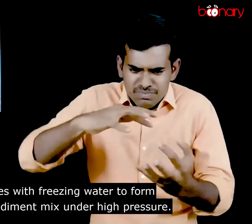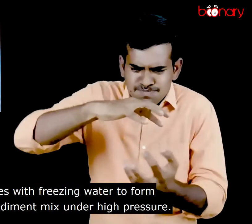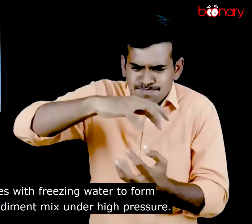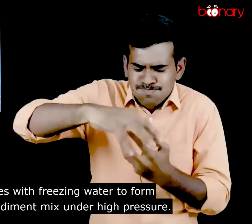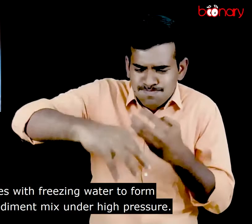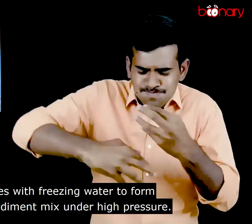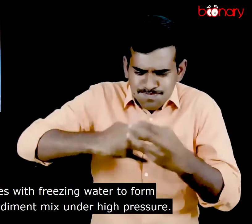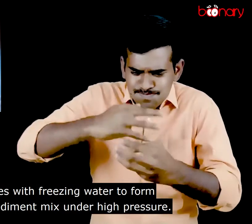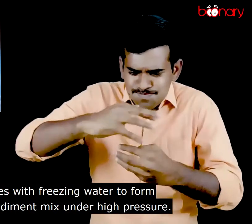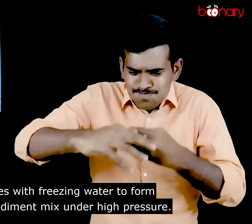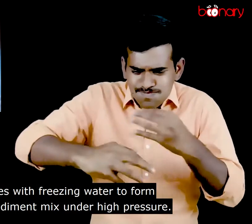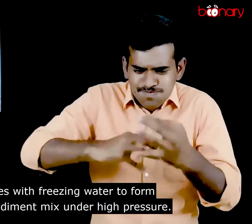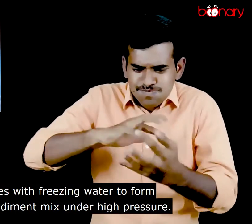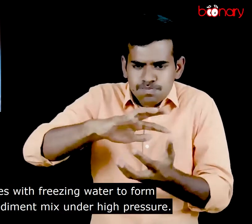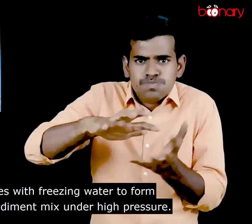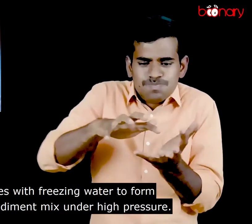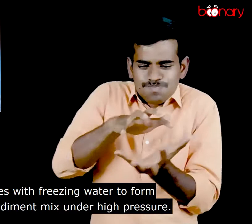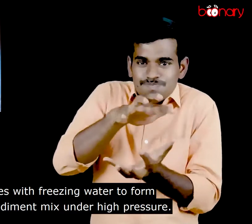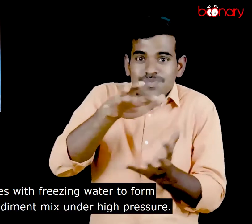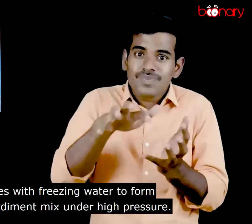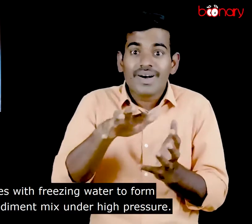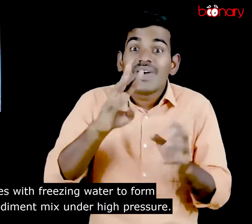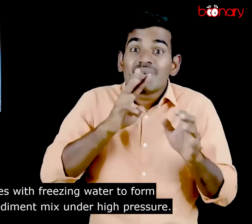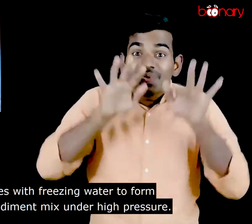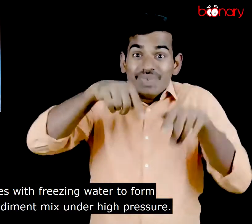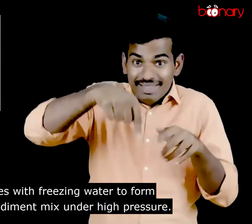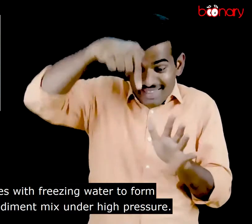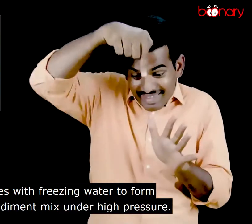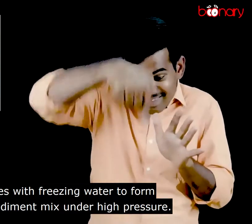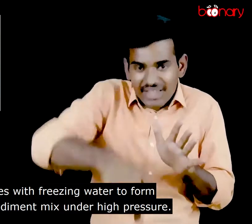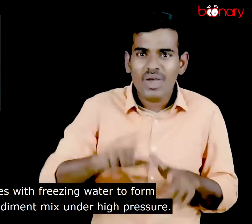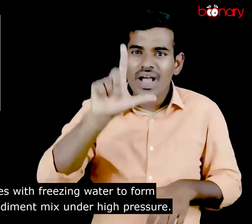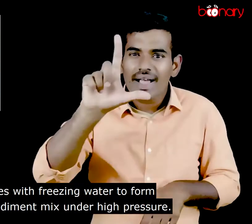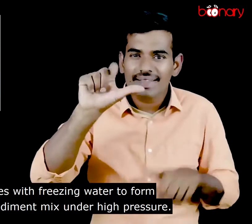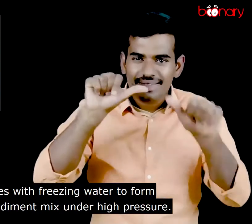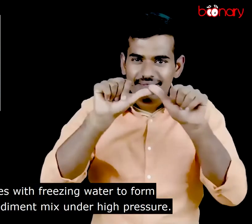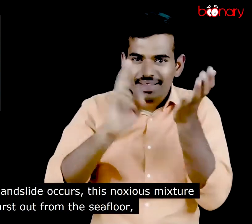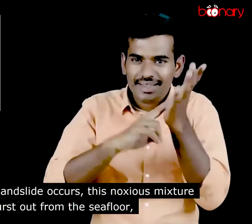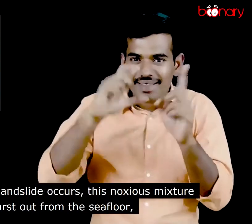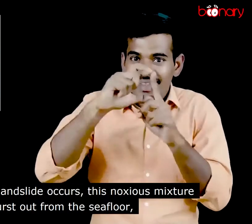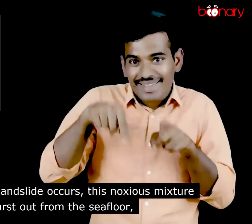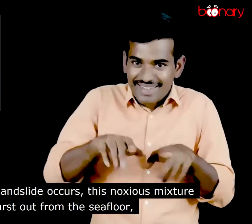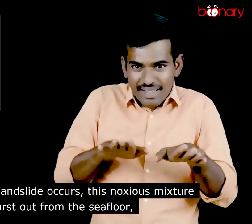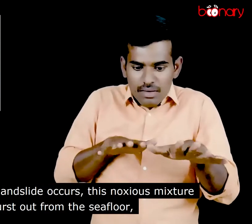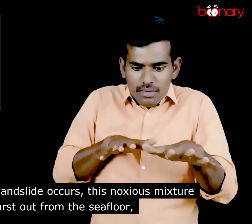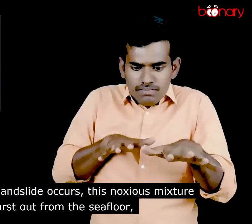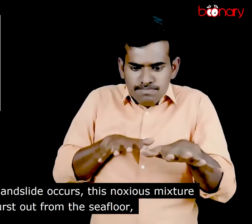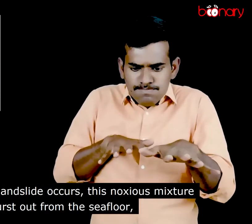form a gas ice sediment mix under high pressure. If an